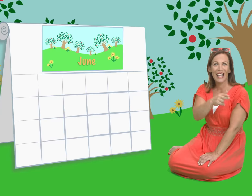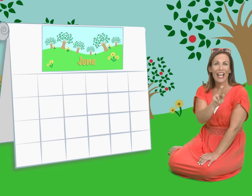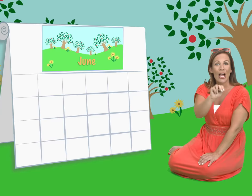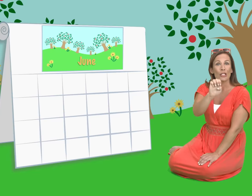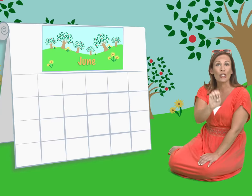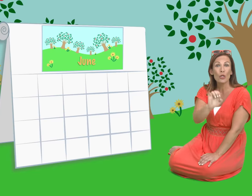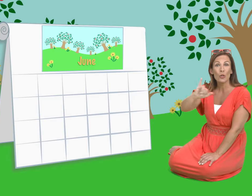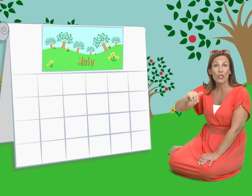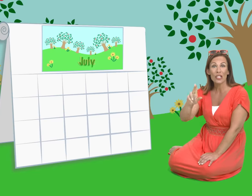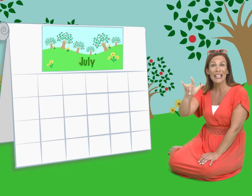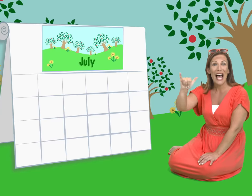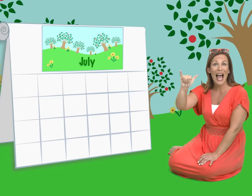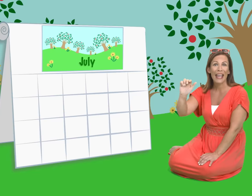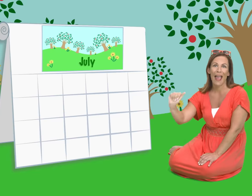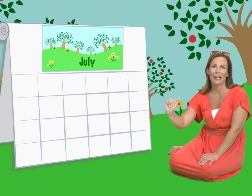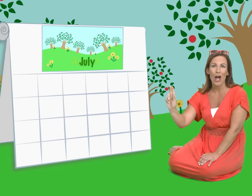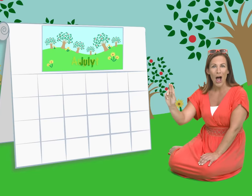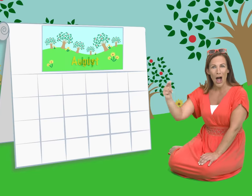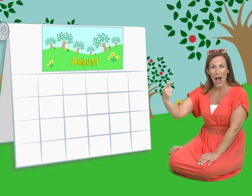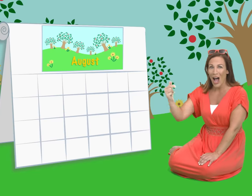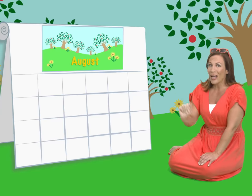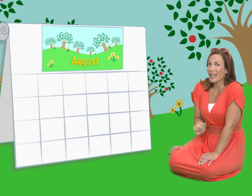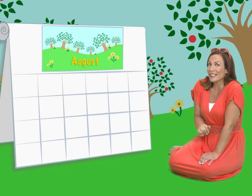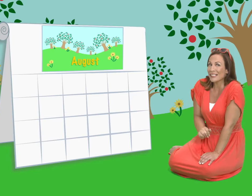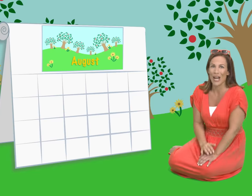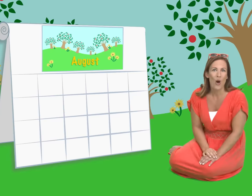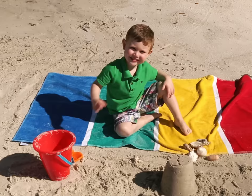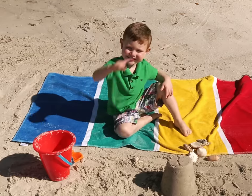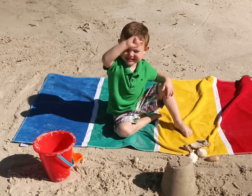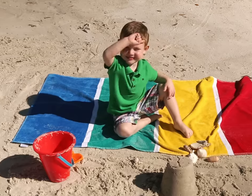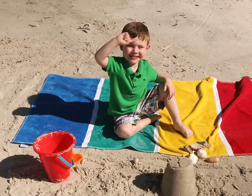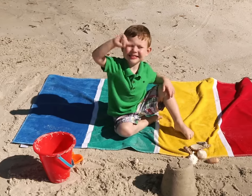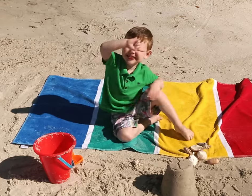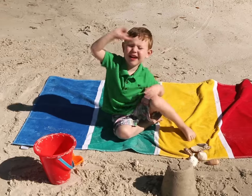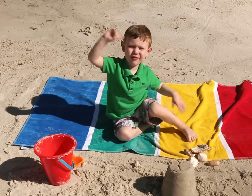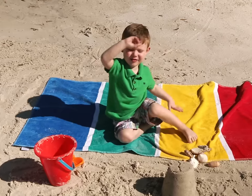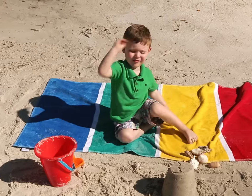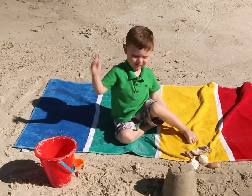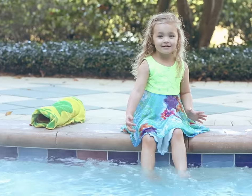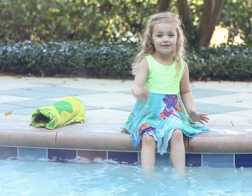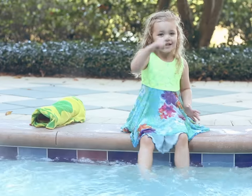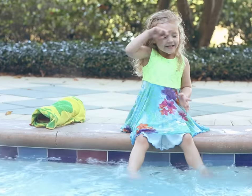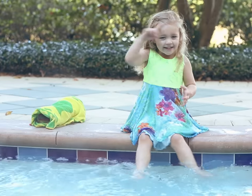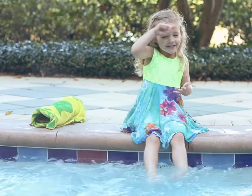June, July, and August. Warmer, hot, and hottest.